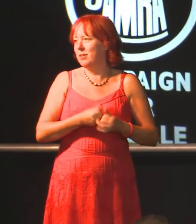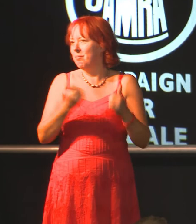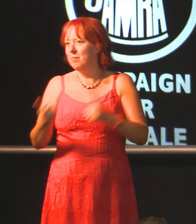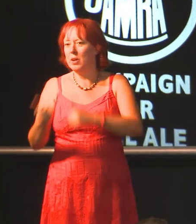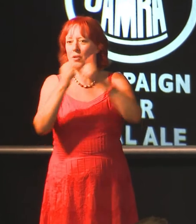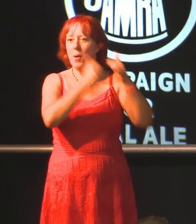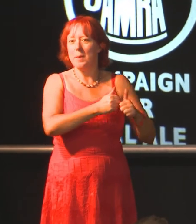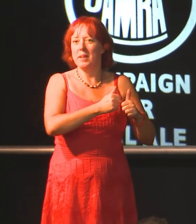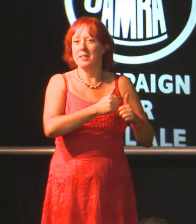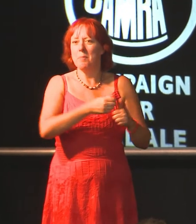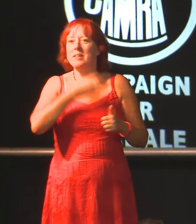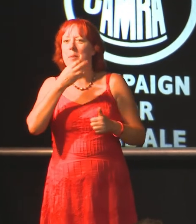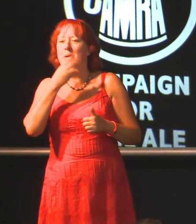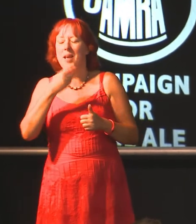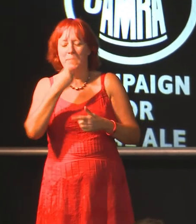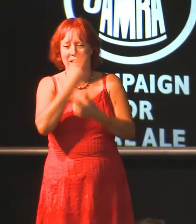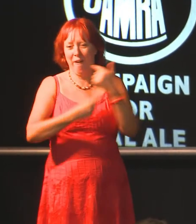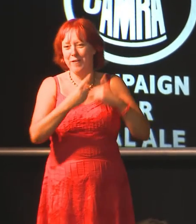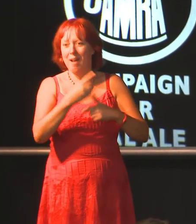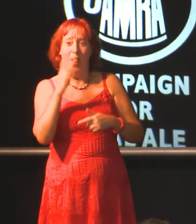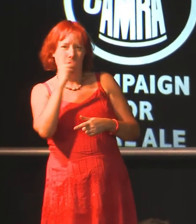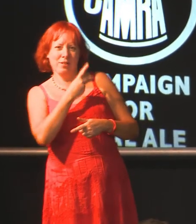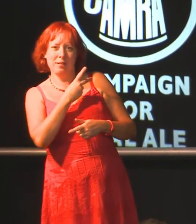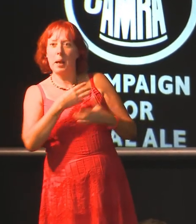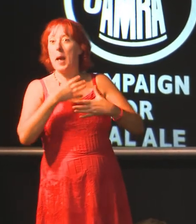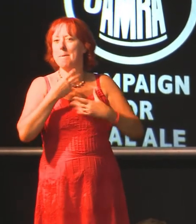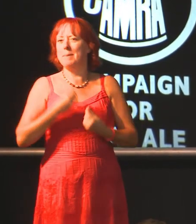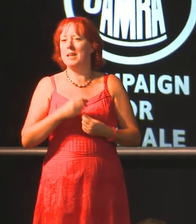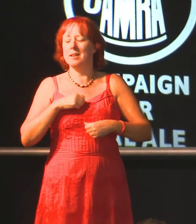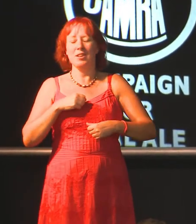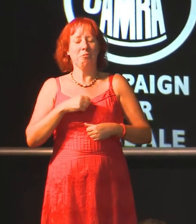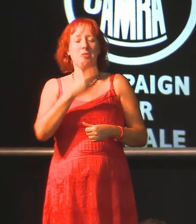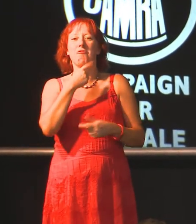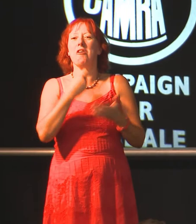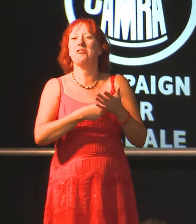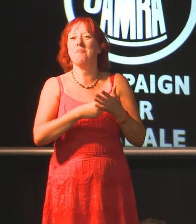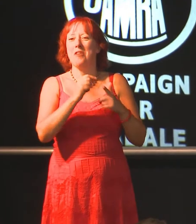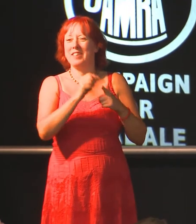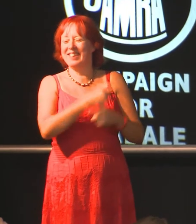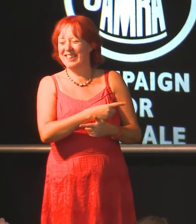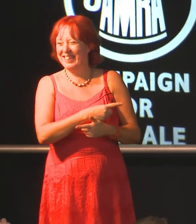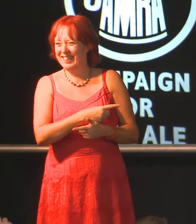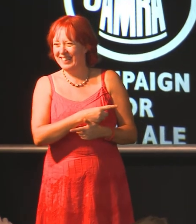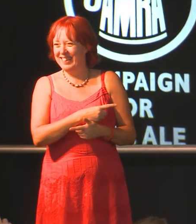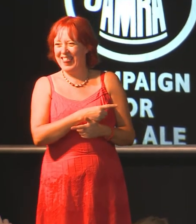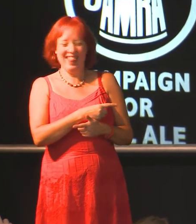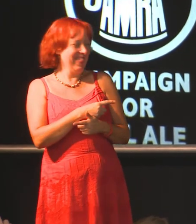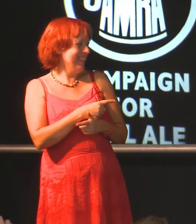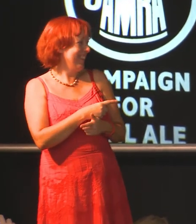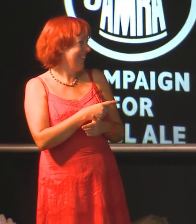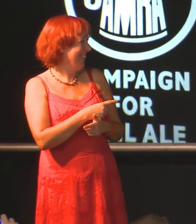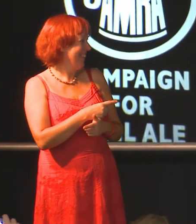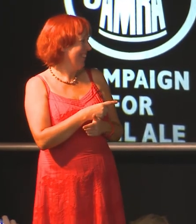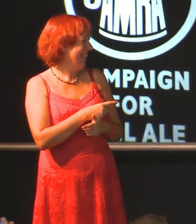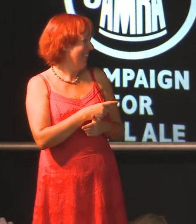over to Mr. Beer himself, the man who actually looks like an MP, Mr. Roger Protz. So without further ado,